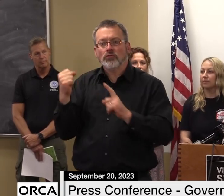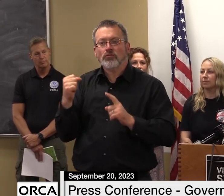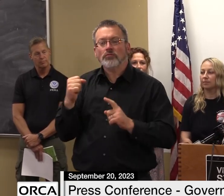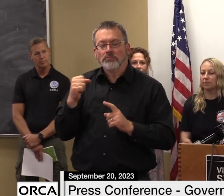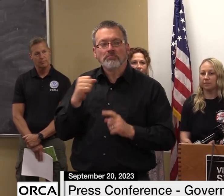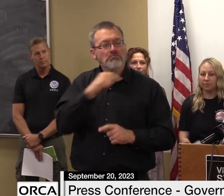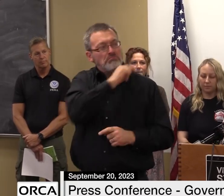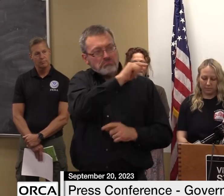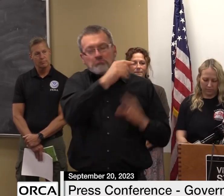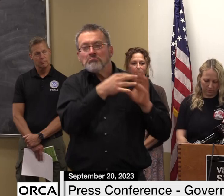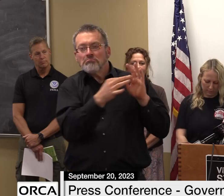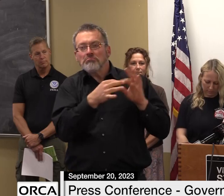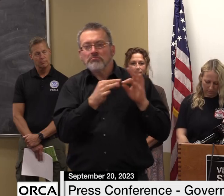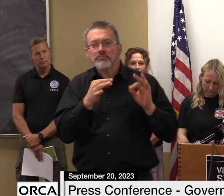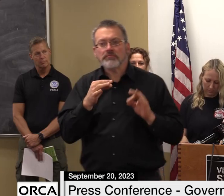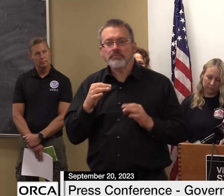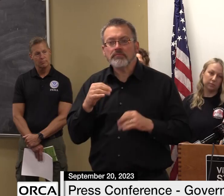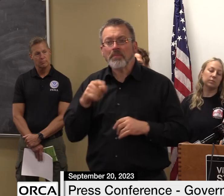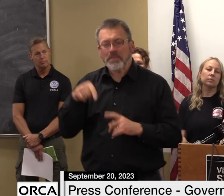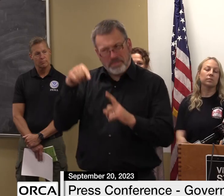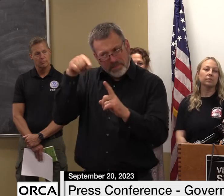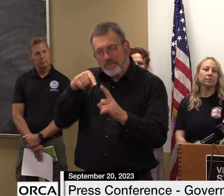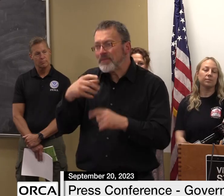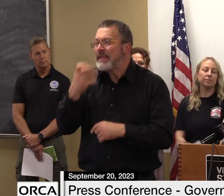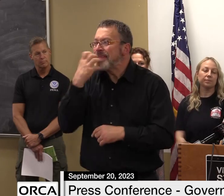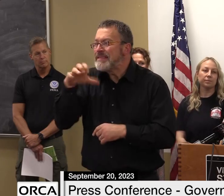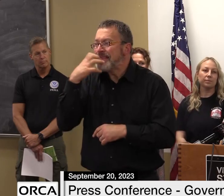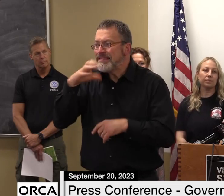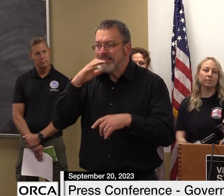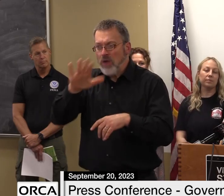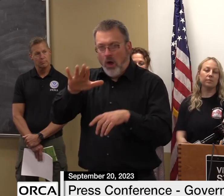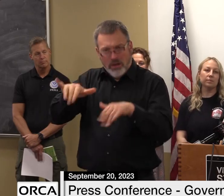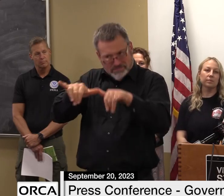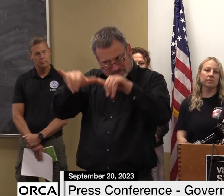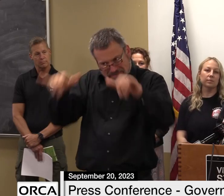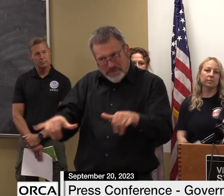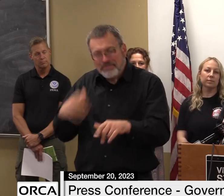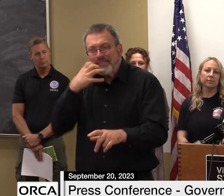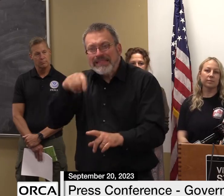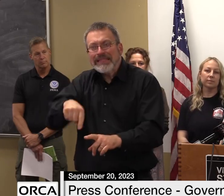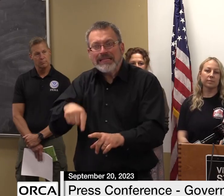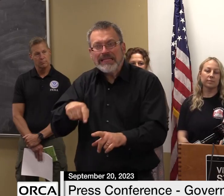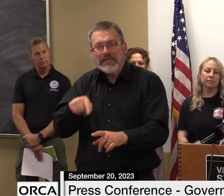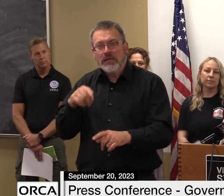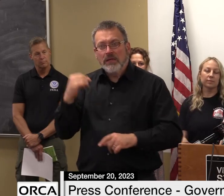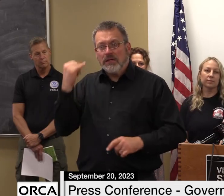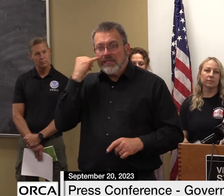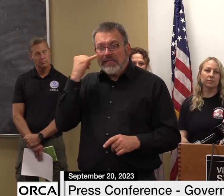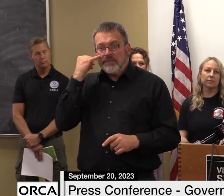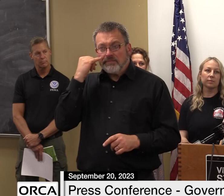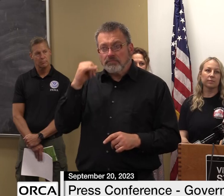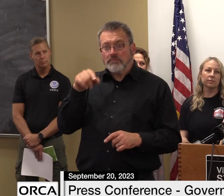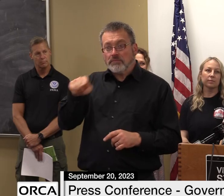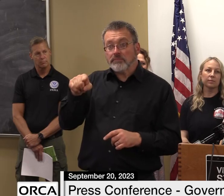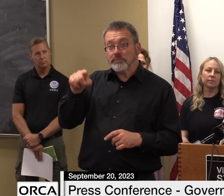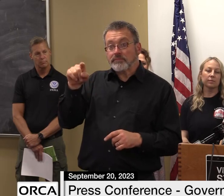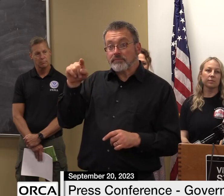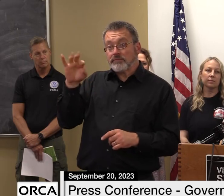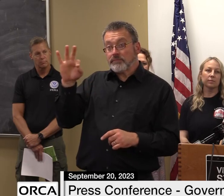it's related to heating systems. If you received a FEMA Individual Assistance Award for damage to your